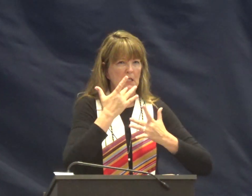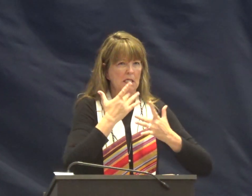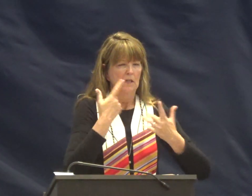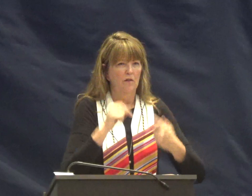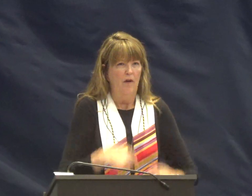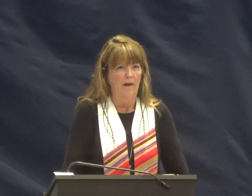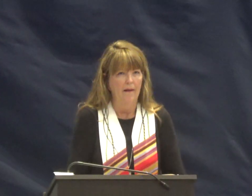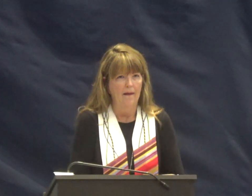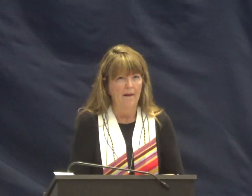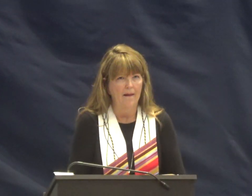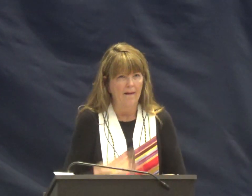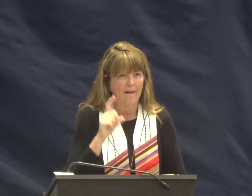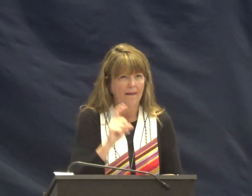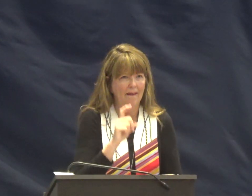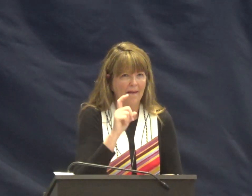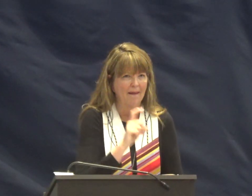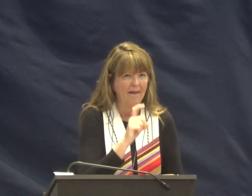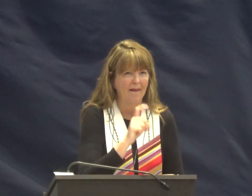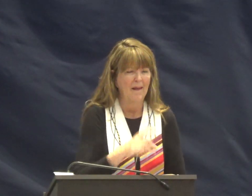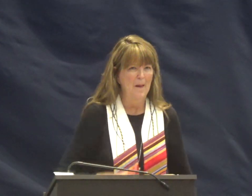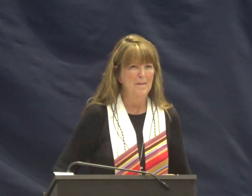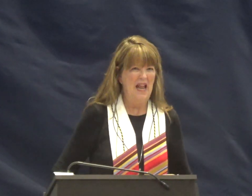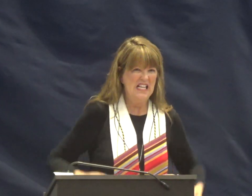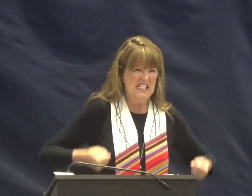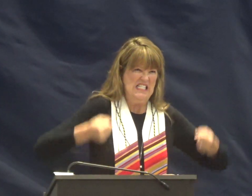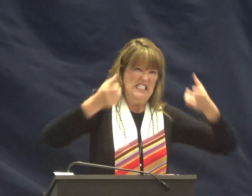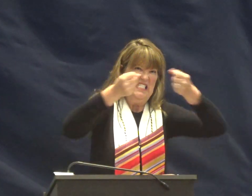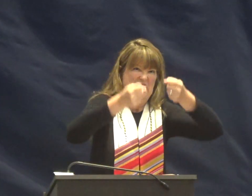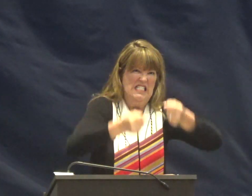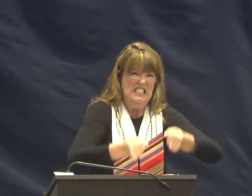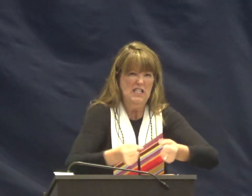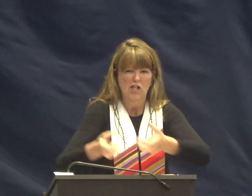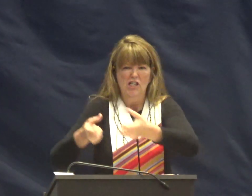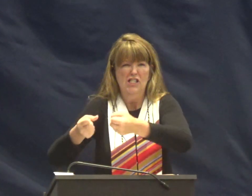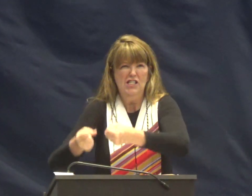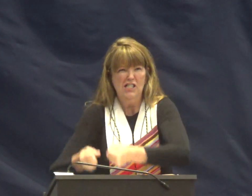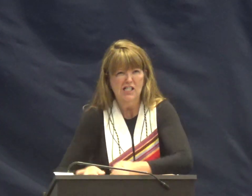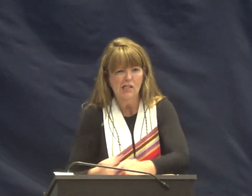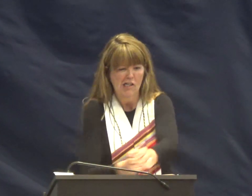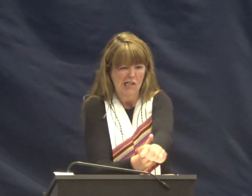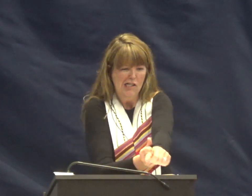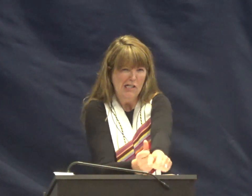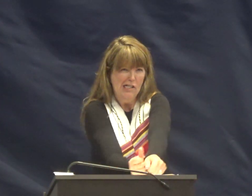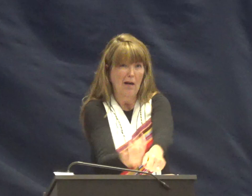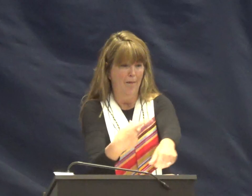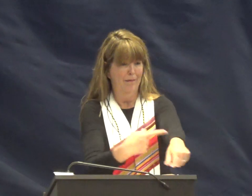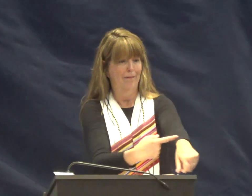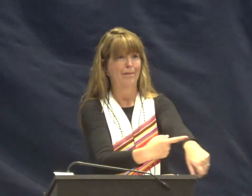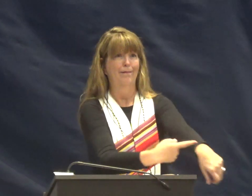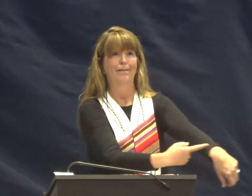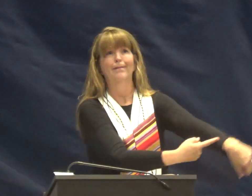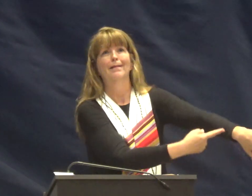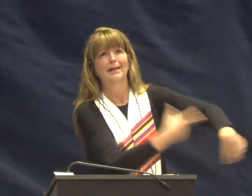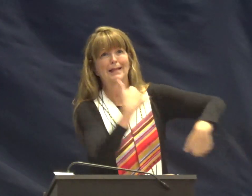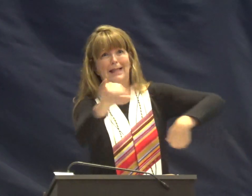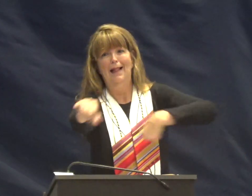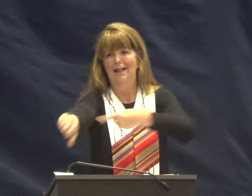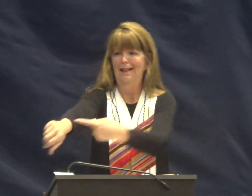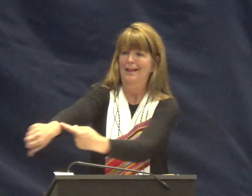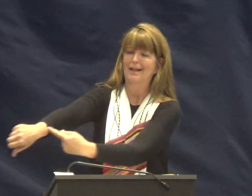so it was really hard for me to find pants that were long enough. I'd have to, sleeves that were